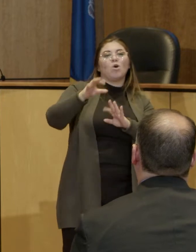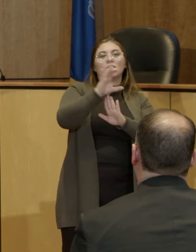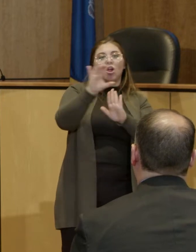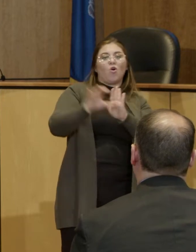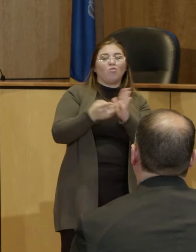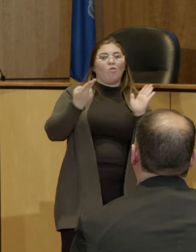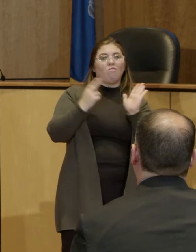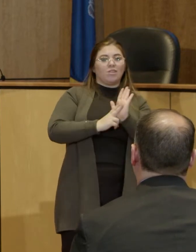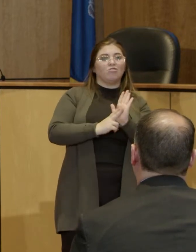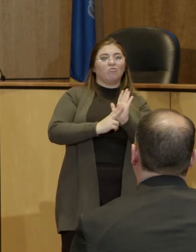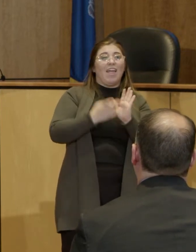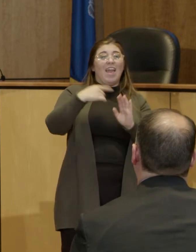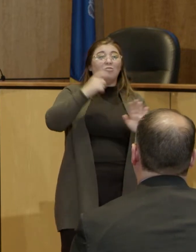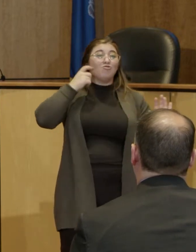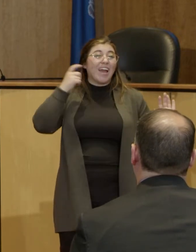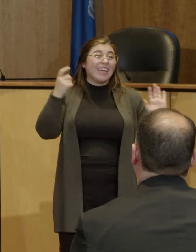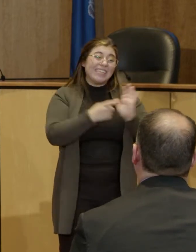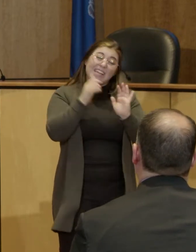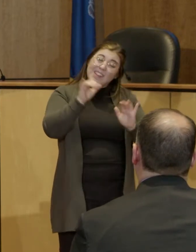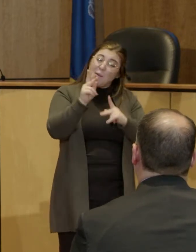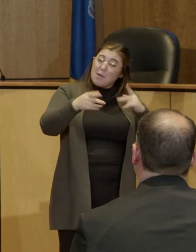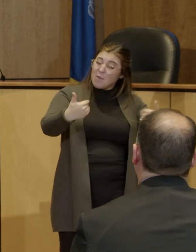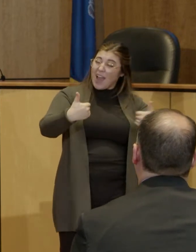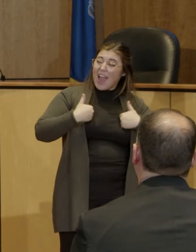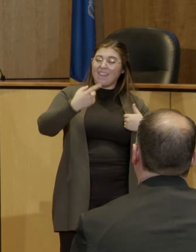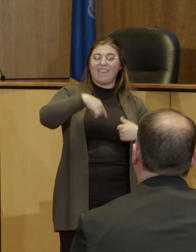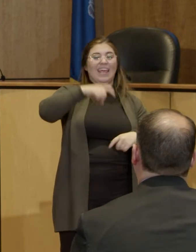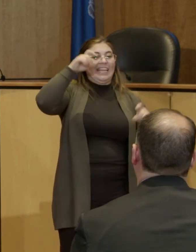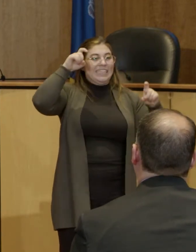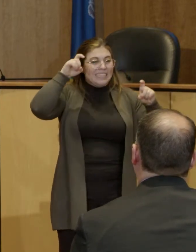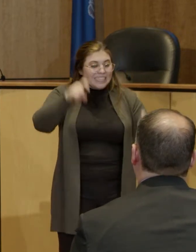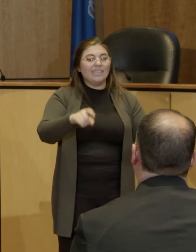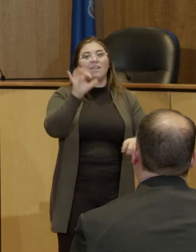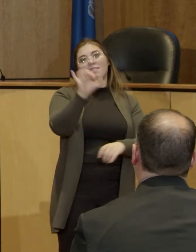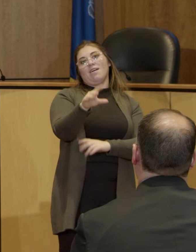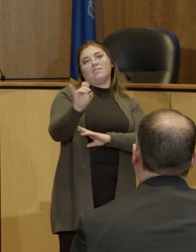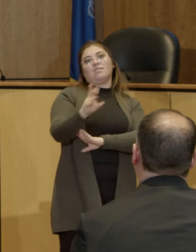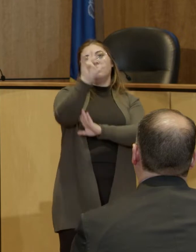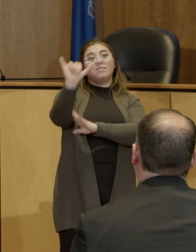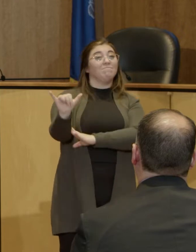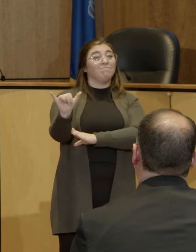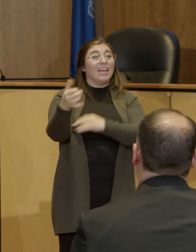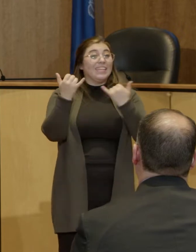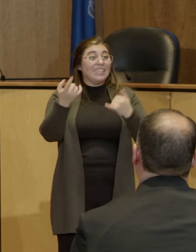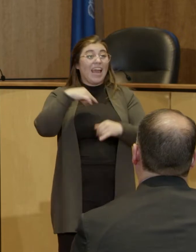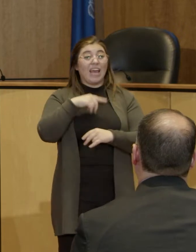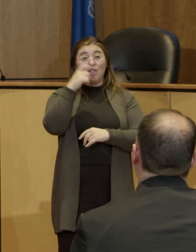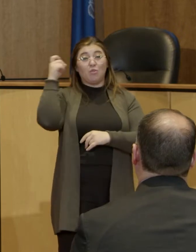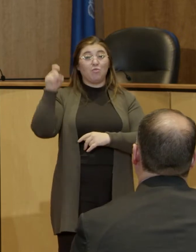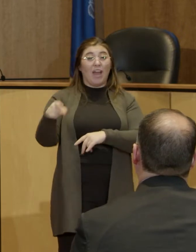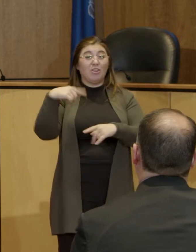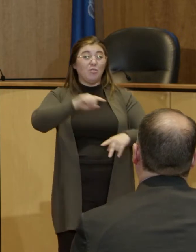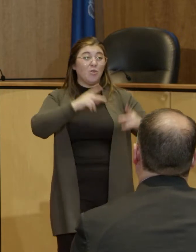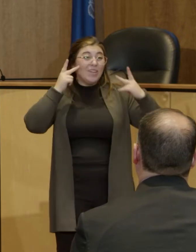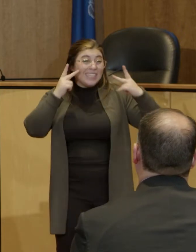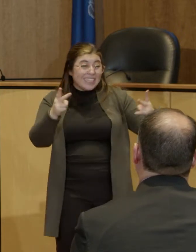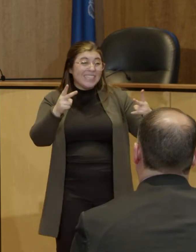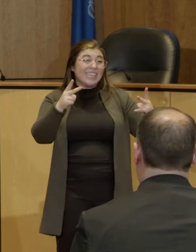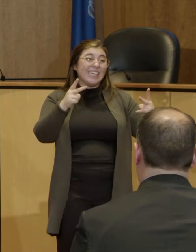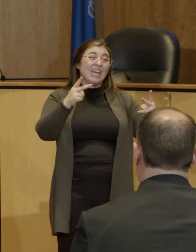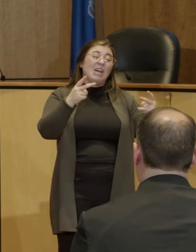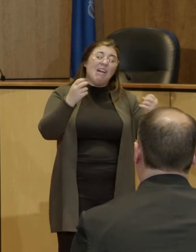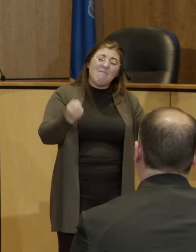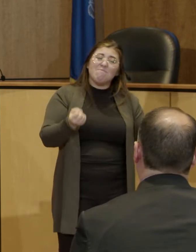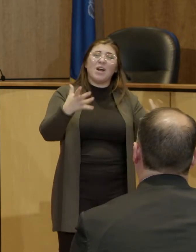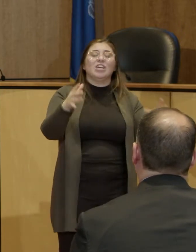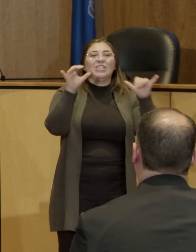constitutions. And it was a recognition that people had that they needed that dignity. Today in the Ukraine, you see